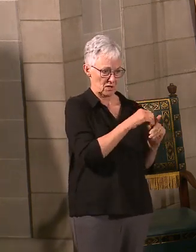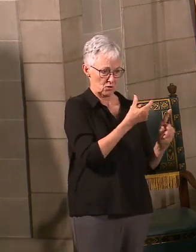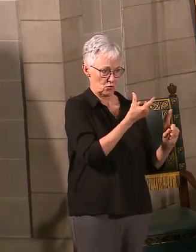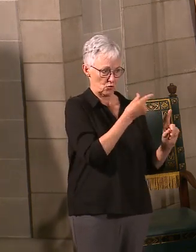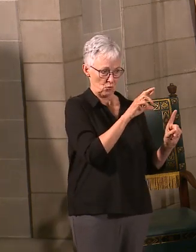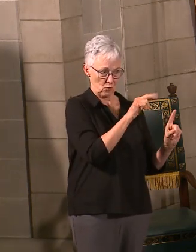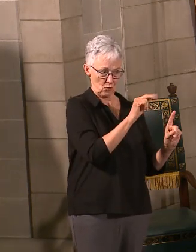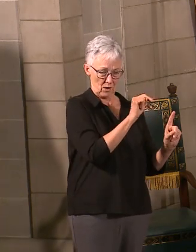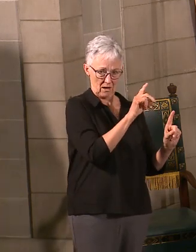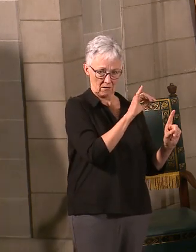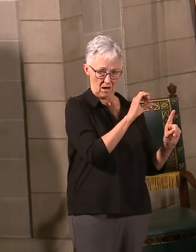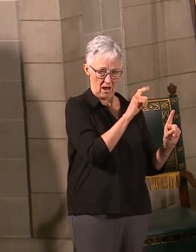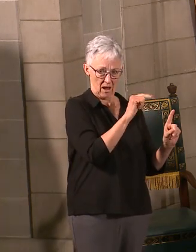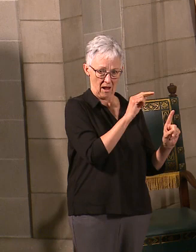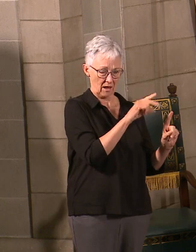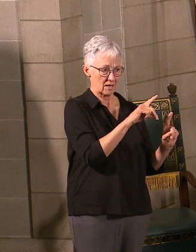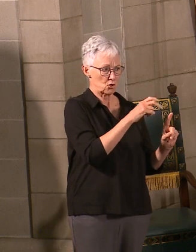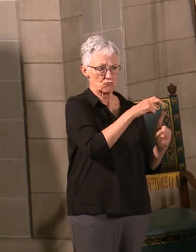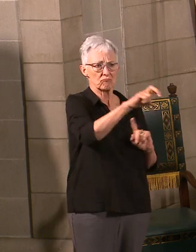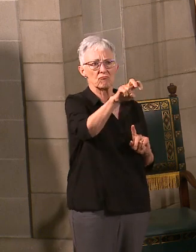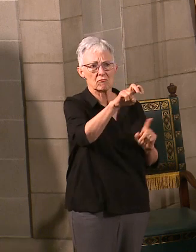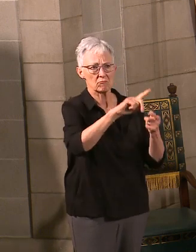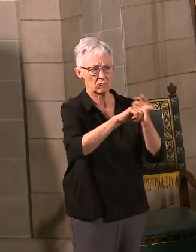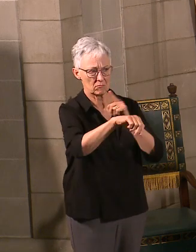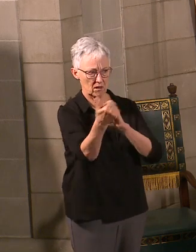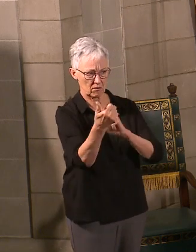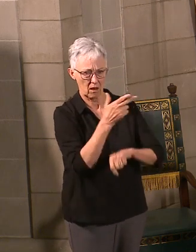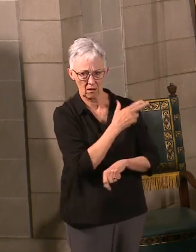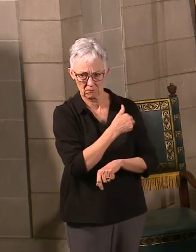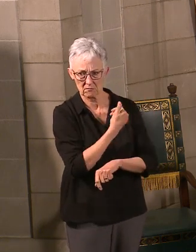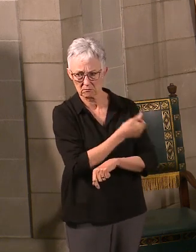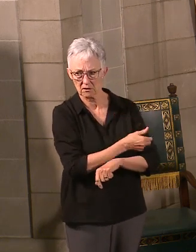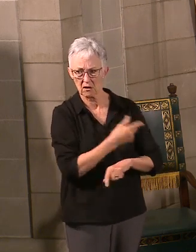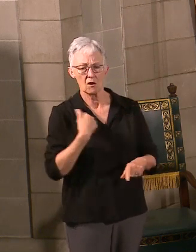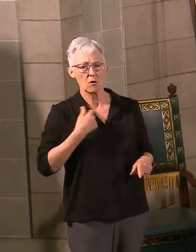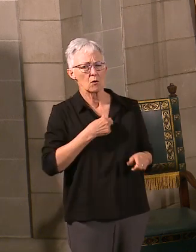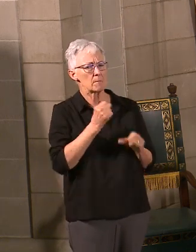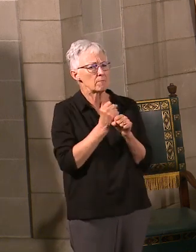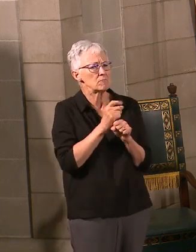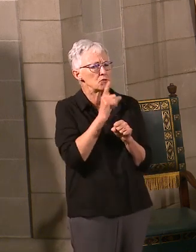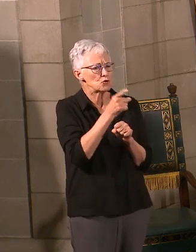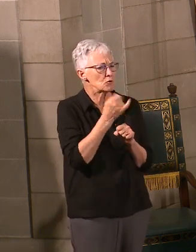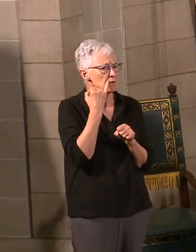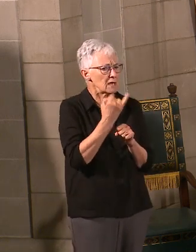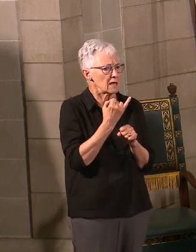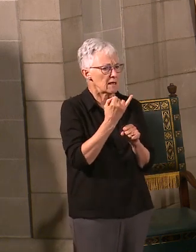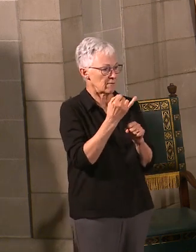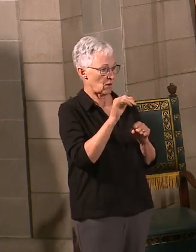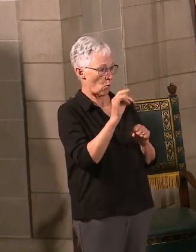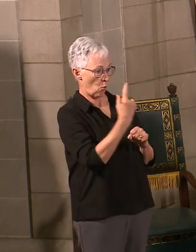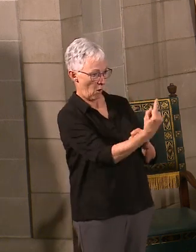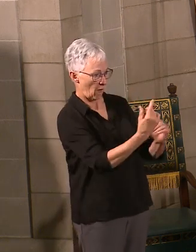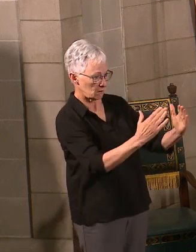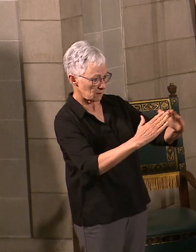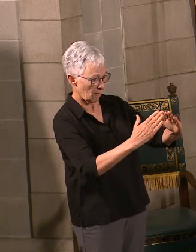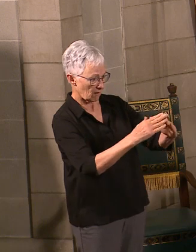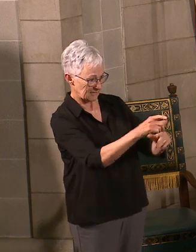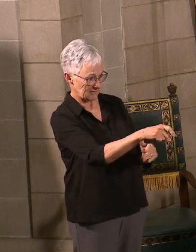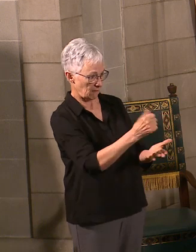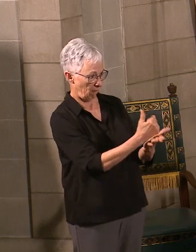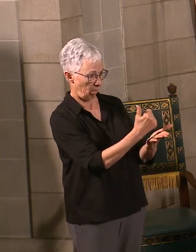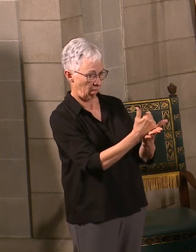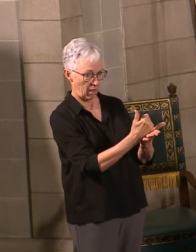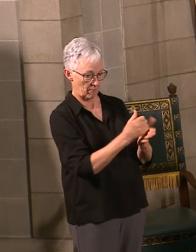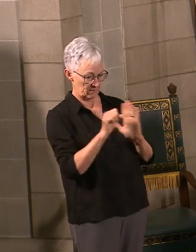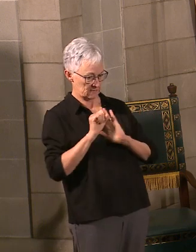work together here in Nebraska, to be able to make sure that if a community needs help, we supply that help. So the hospital systems are working together